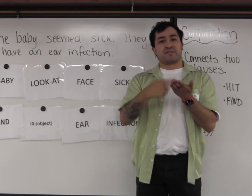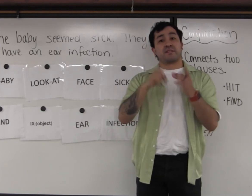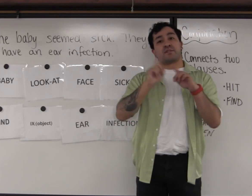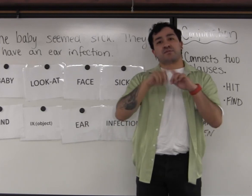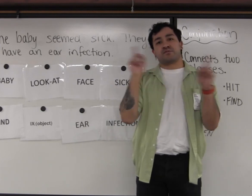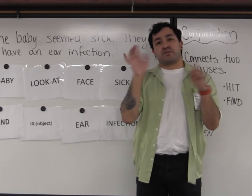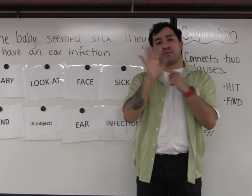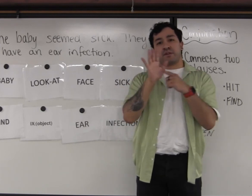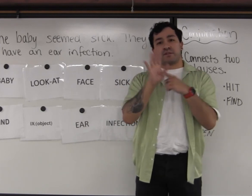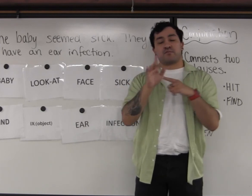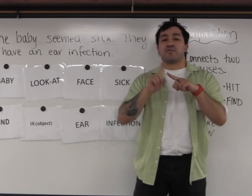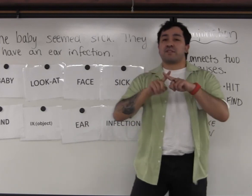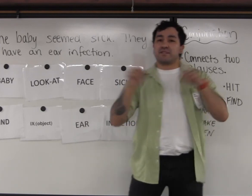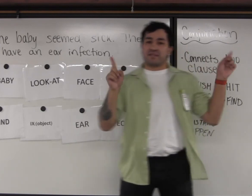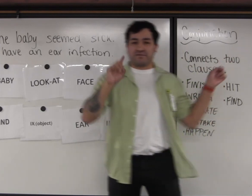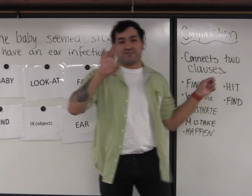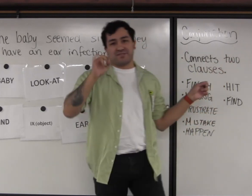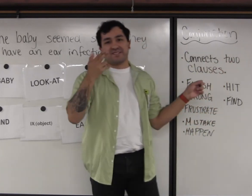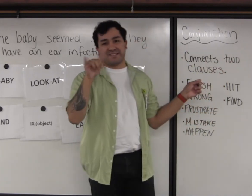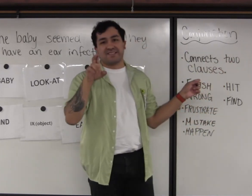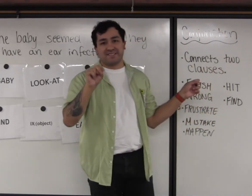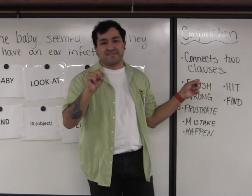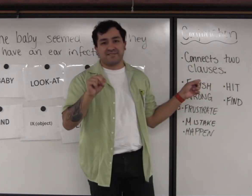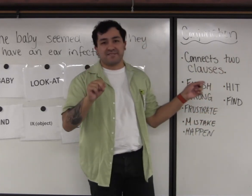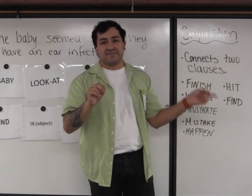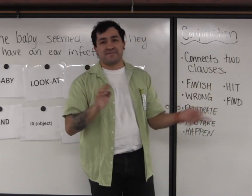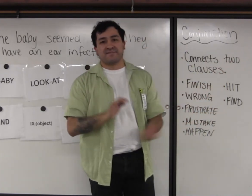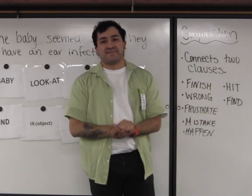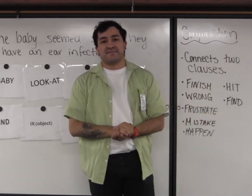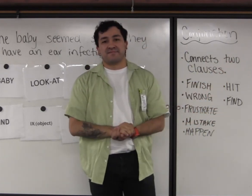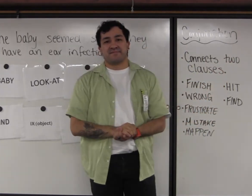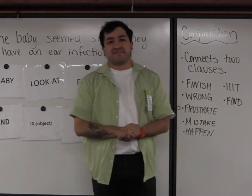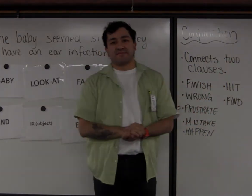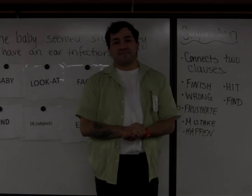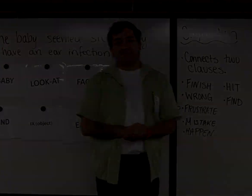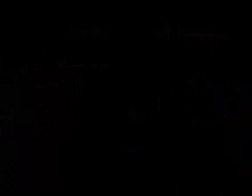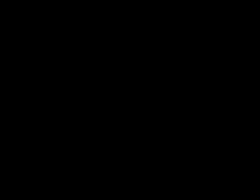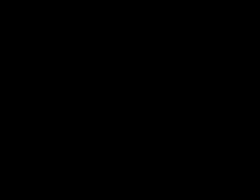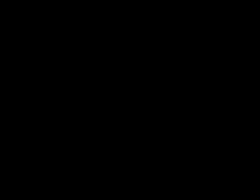the next video, we'll discuss another example, and more conjunctions and how to use them.